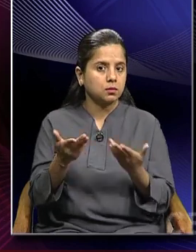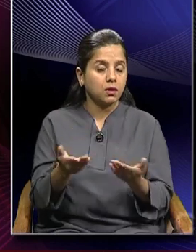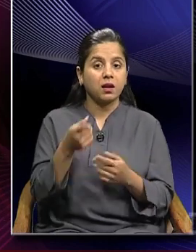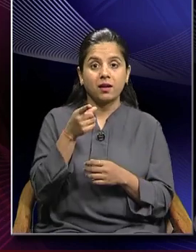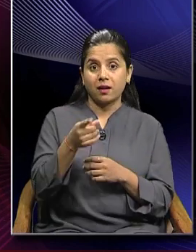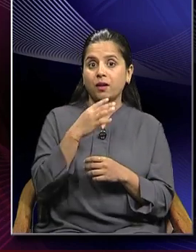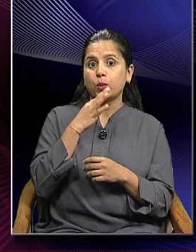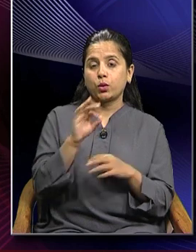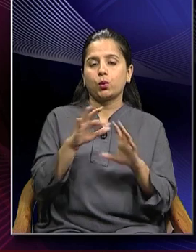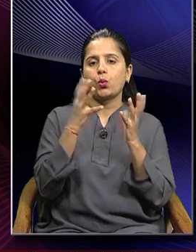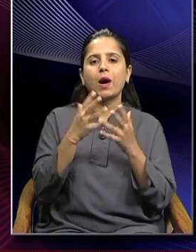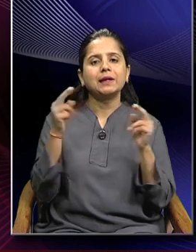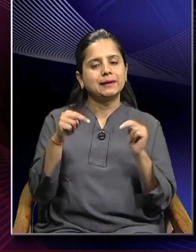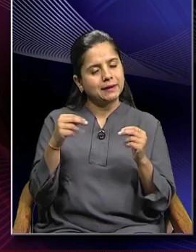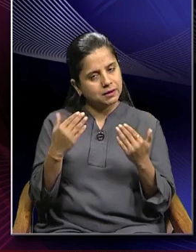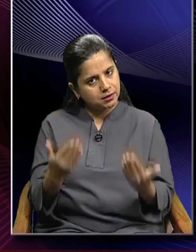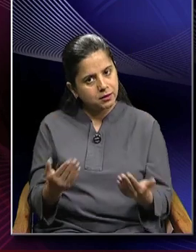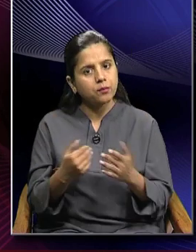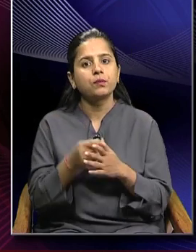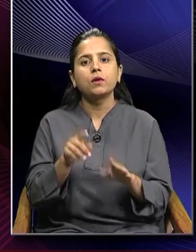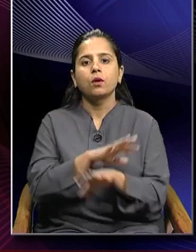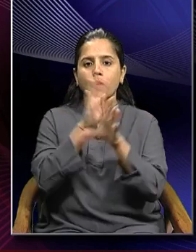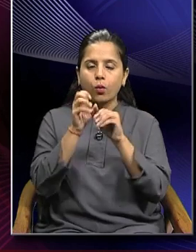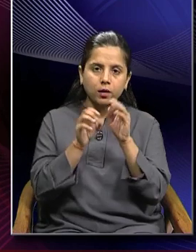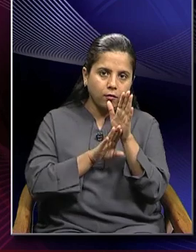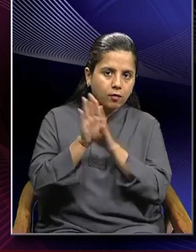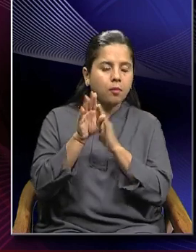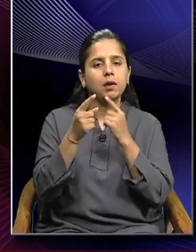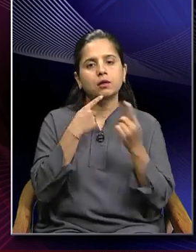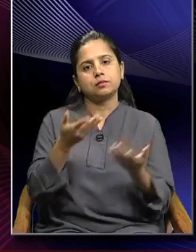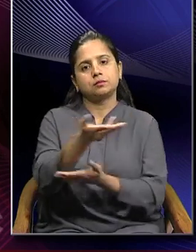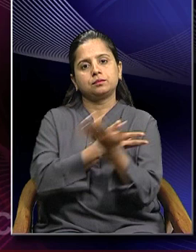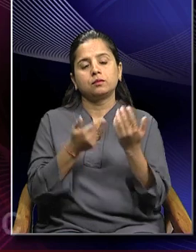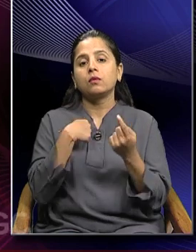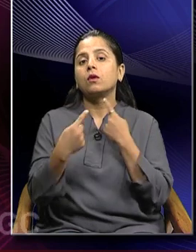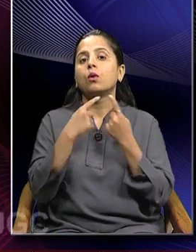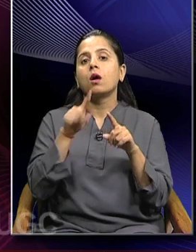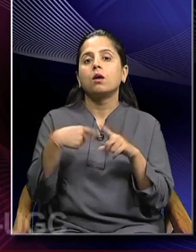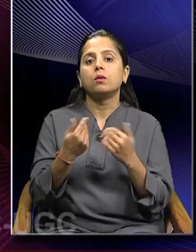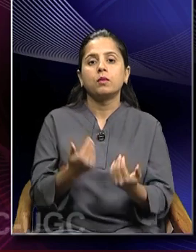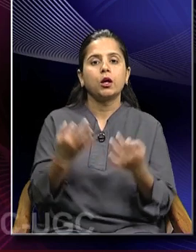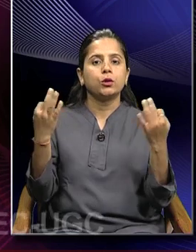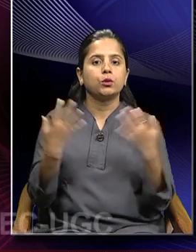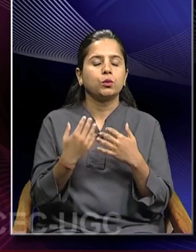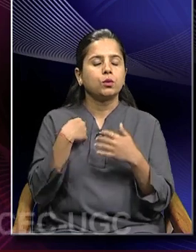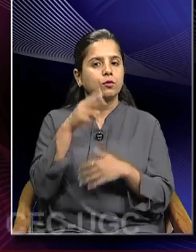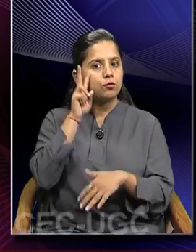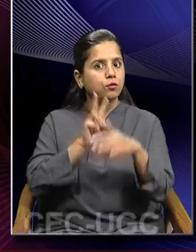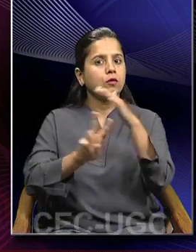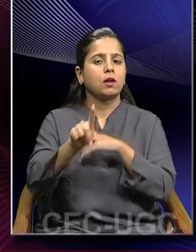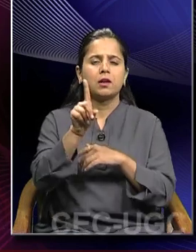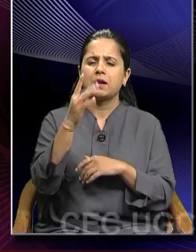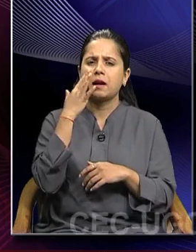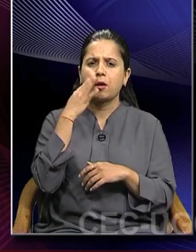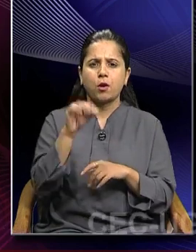actually the world needs when we talk about the holistic development. And when we talk about towards a new vision, a very pertinent